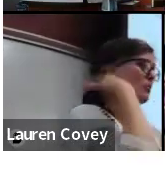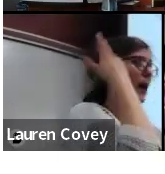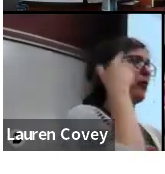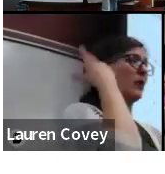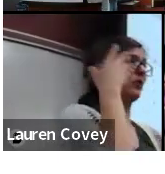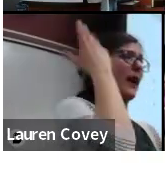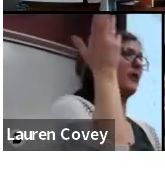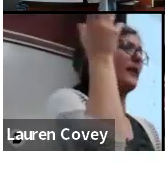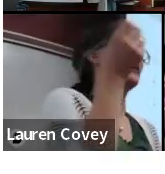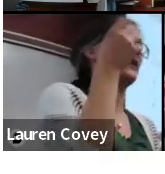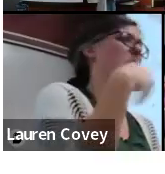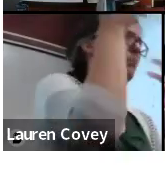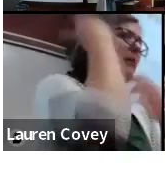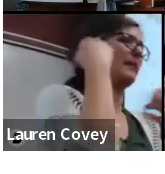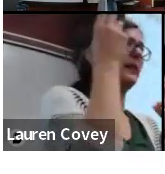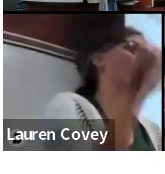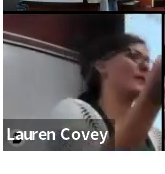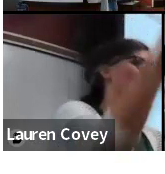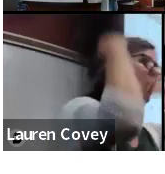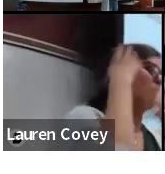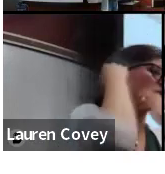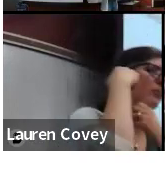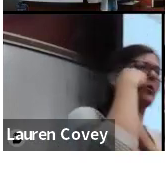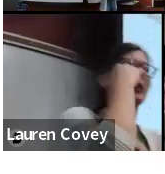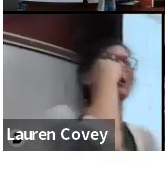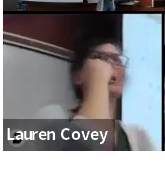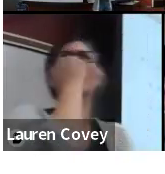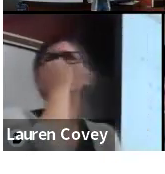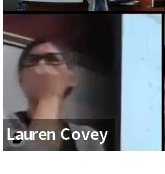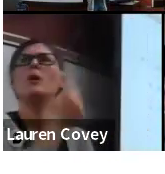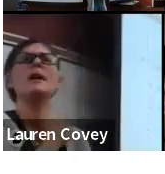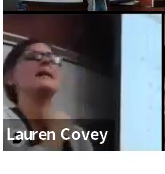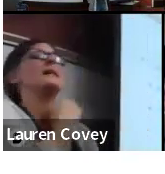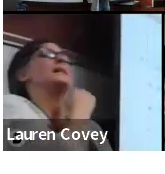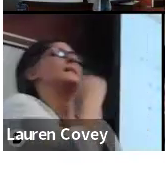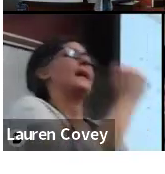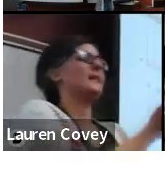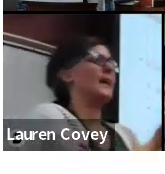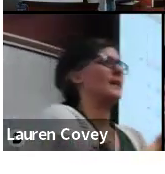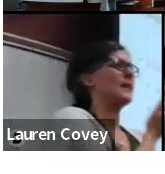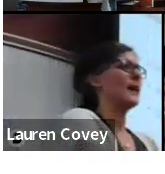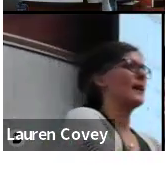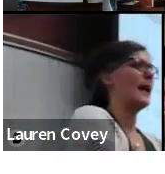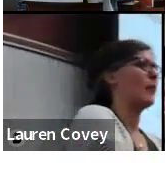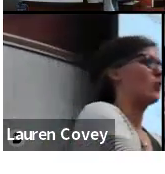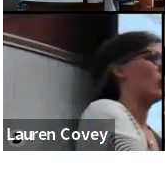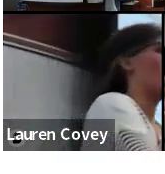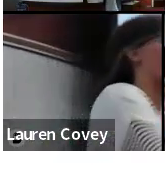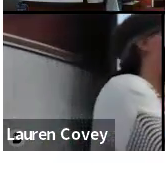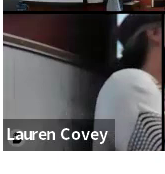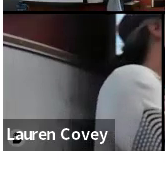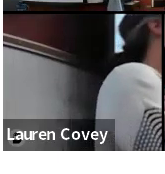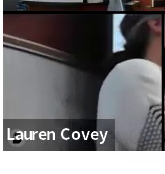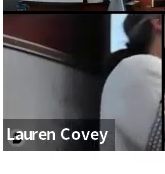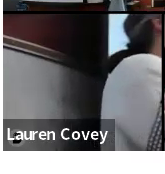sort of the language pathways got activated, and then new languages got put there. So that said, second language